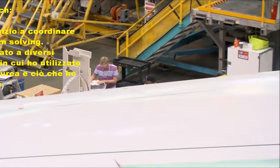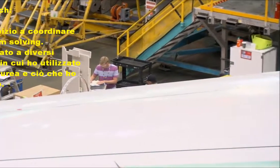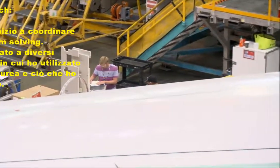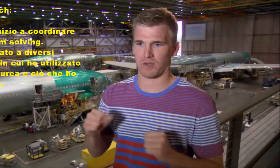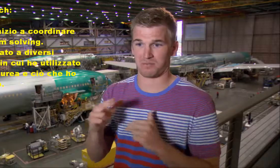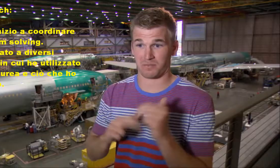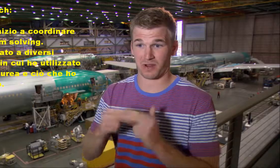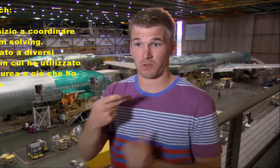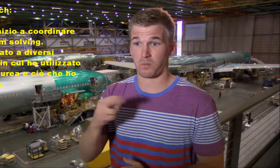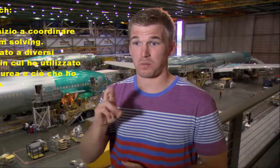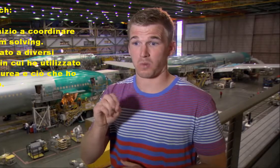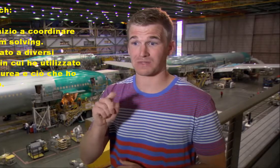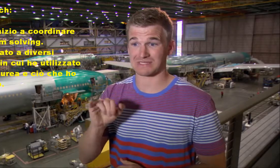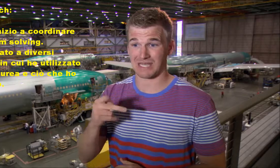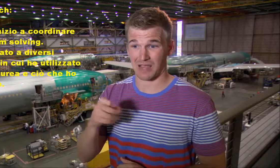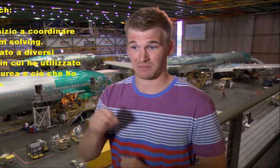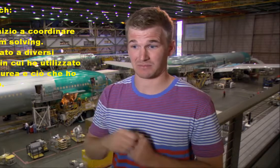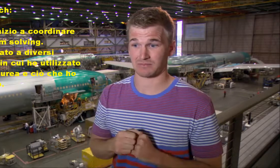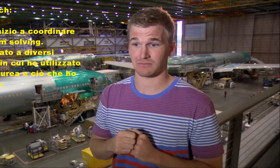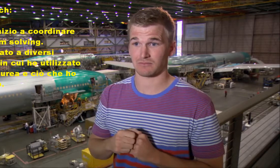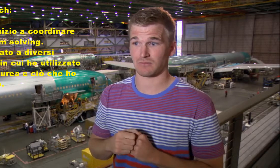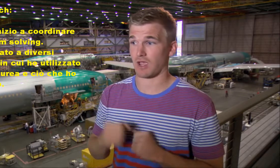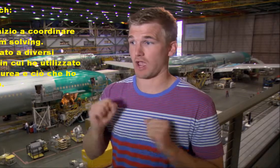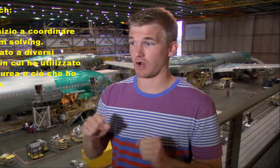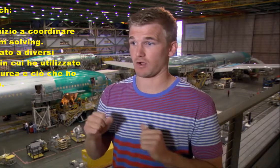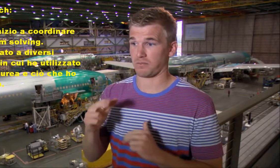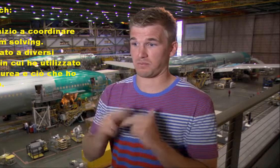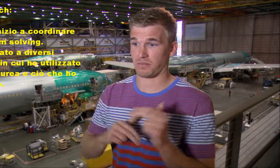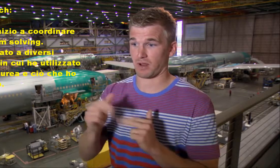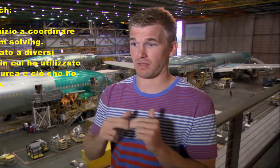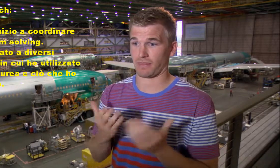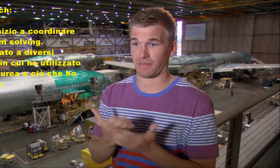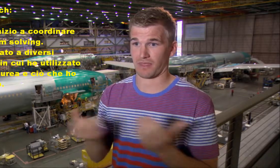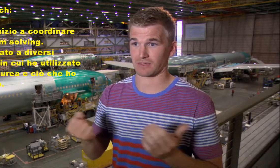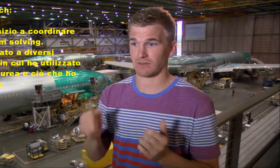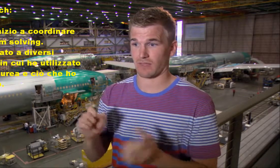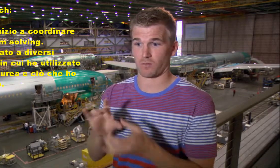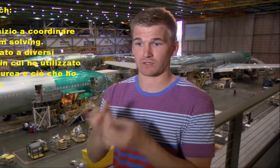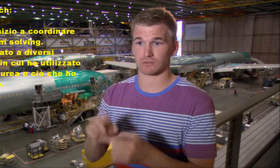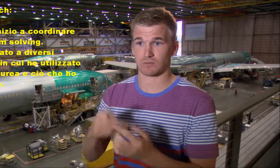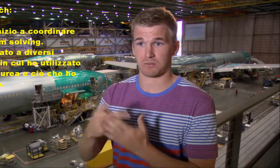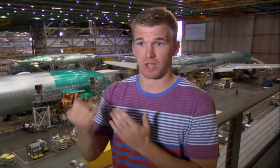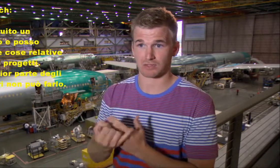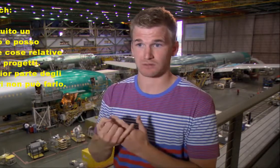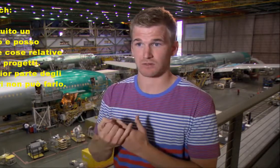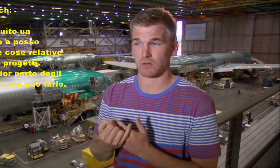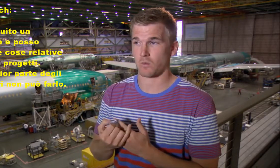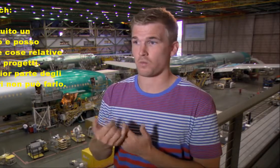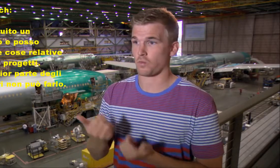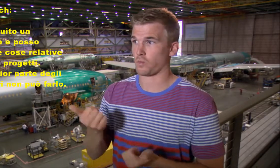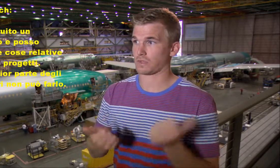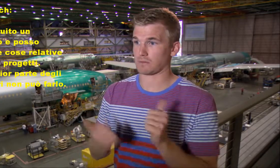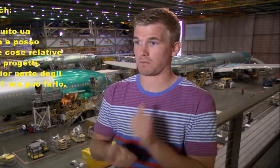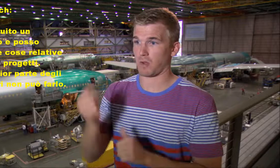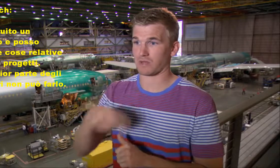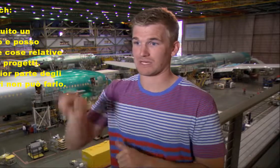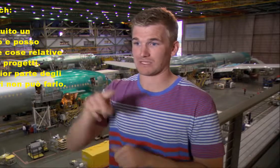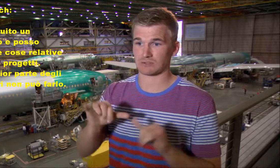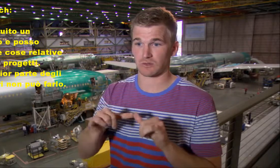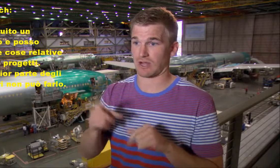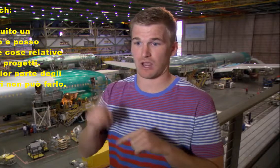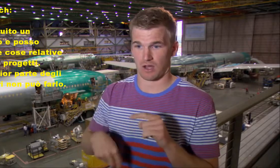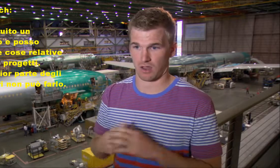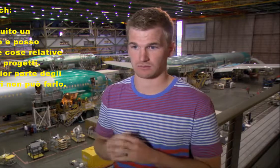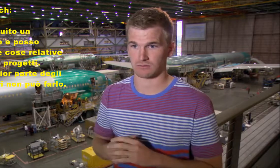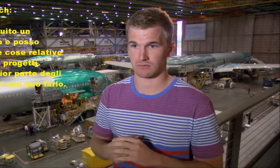do utilize my degree and what I learned. I built a prototype and I can build things related to different projects.